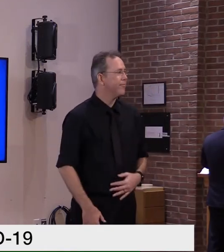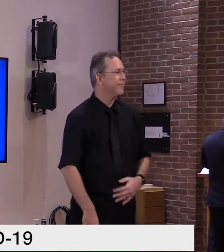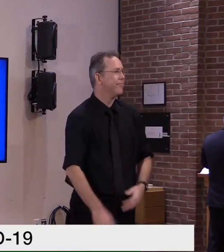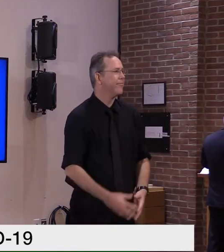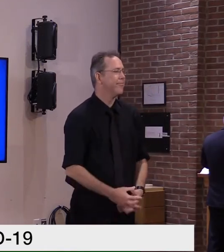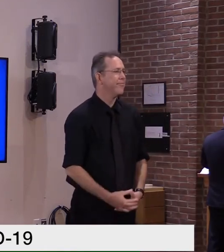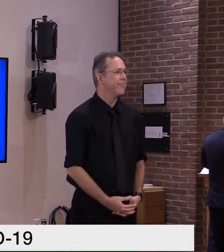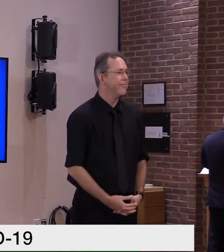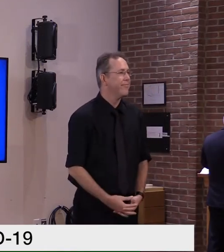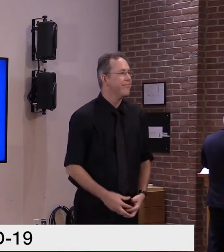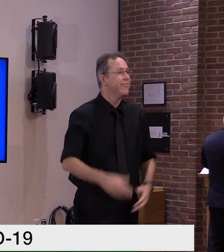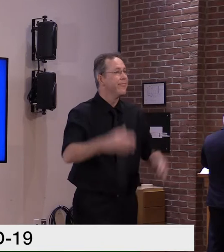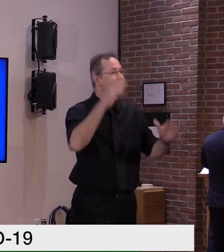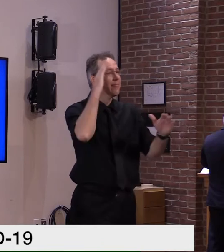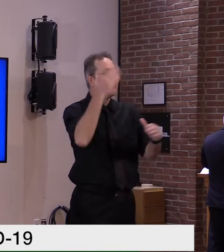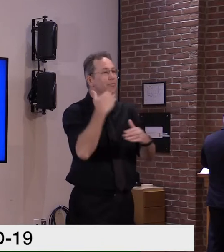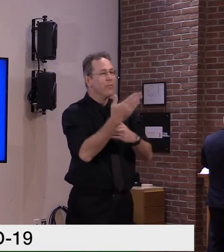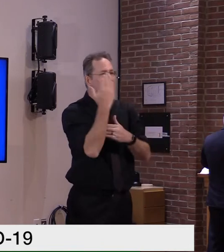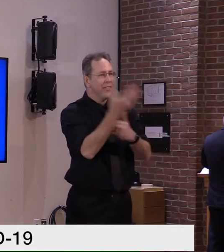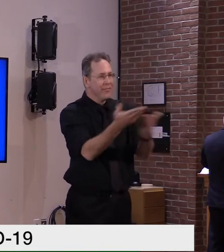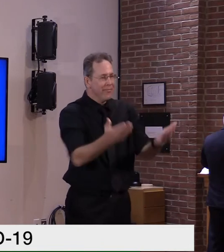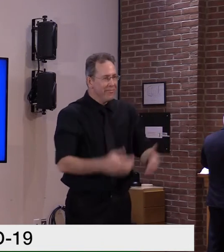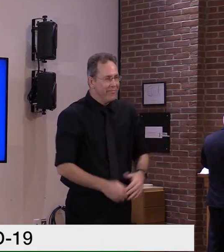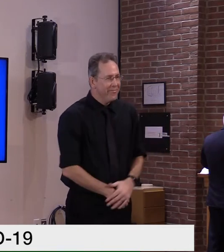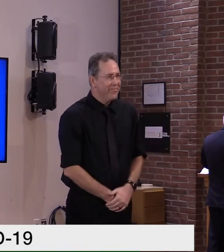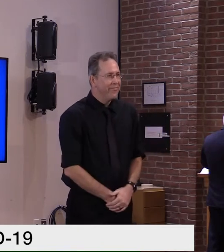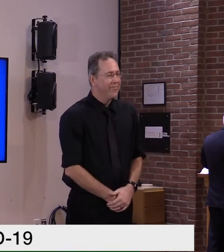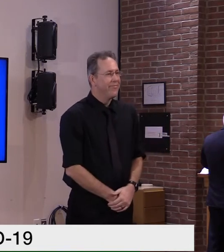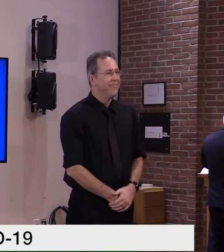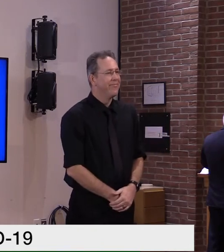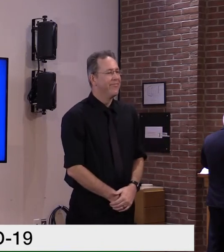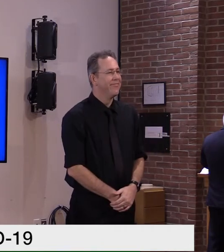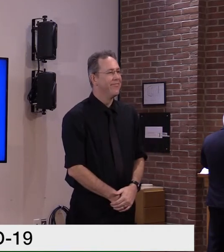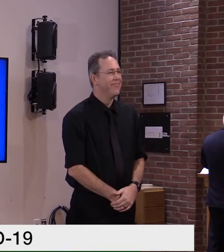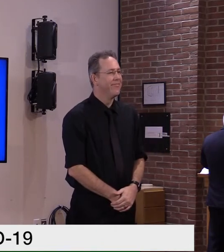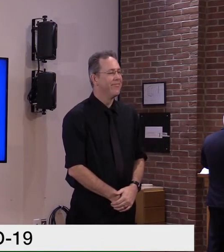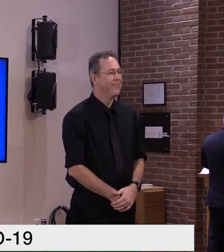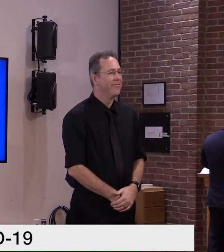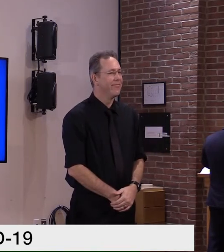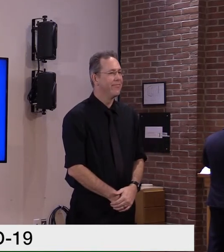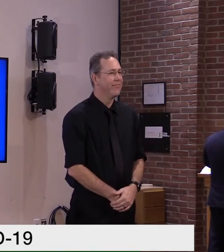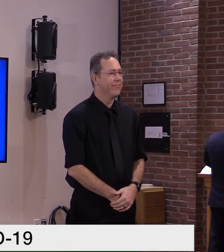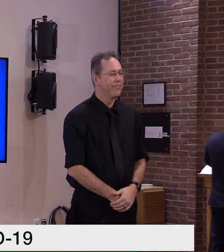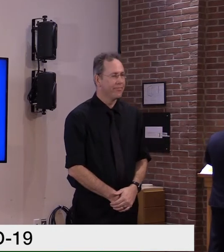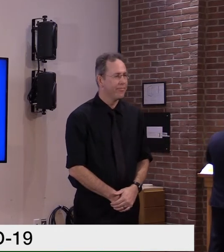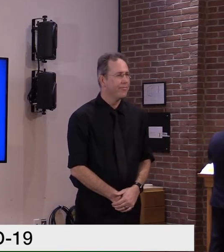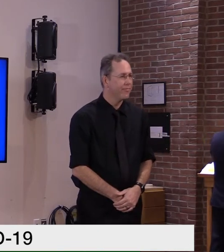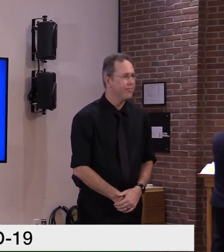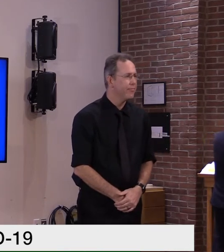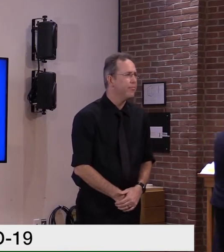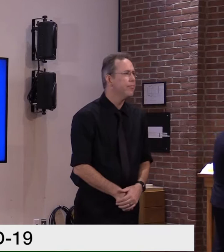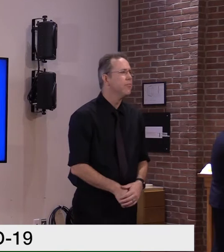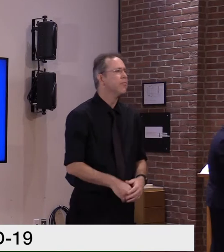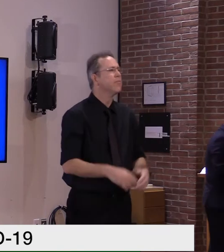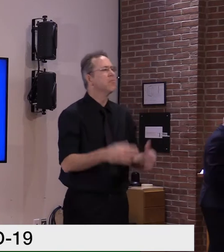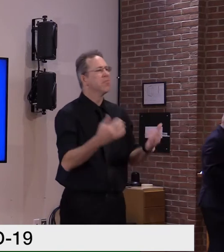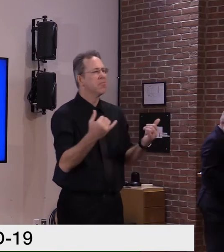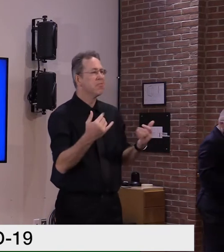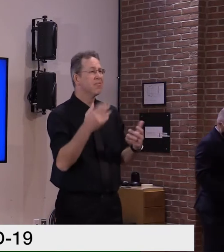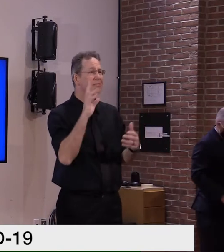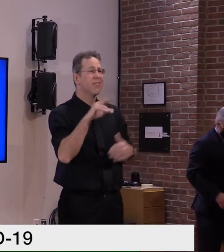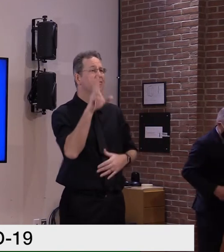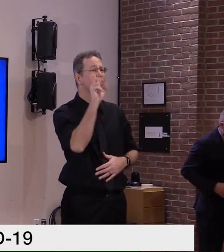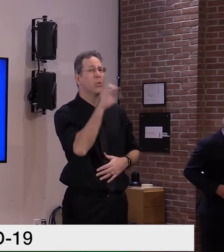Good morning, everybody. So So while the country continues to face